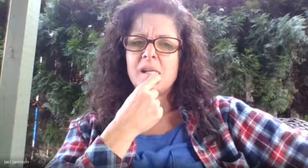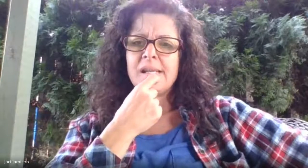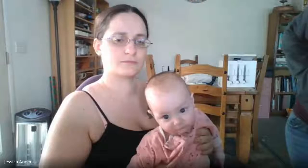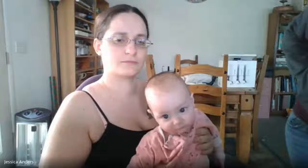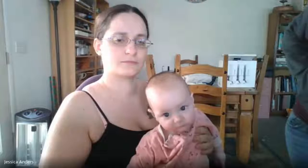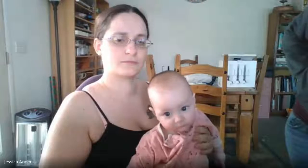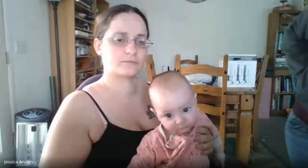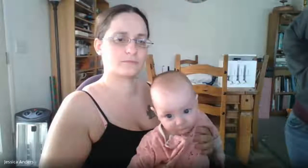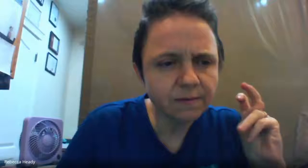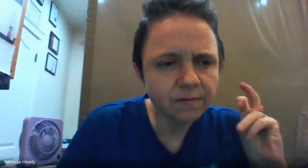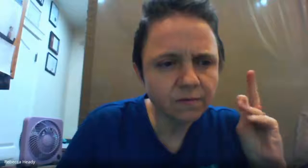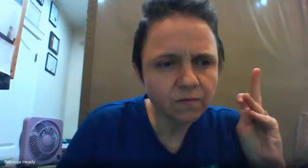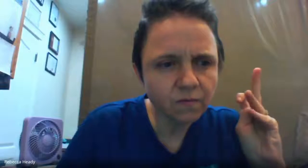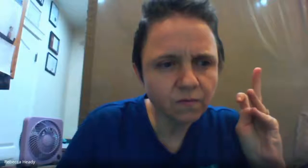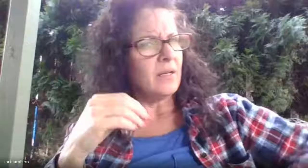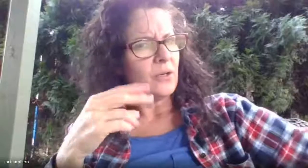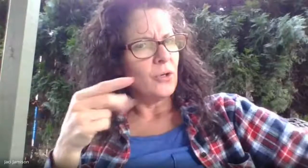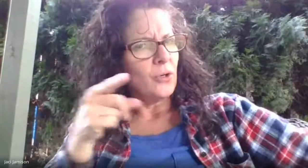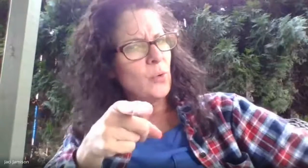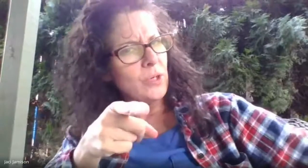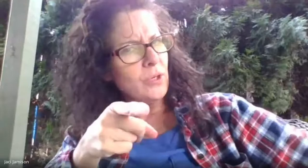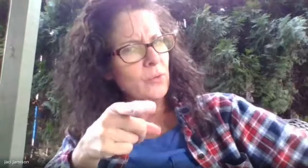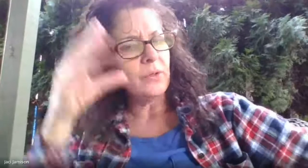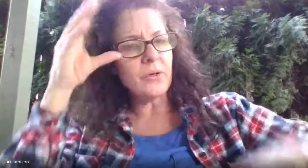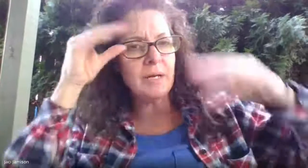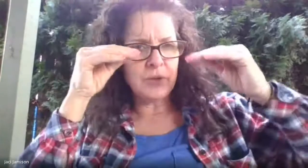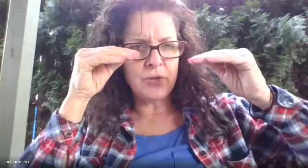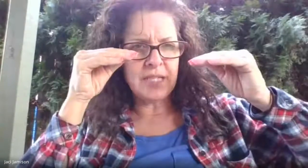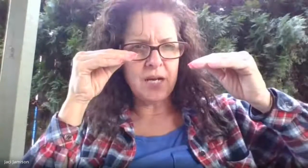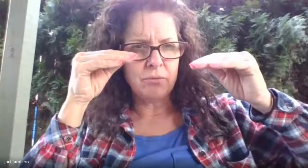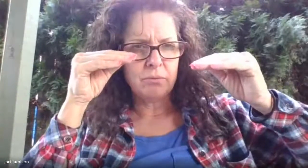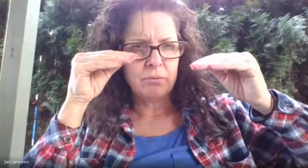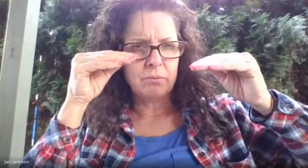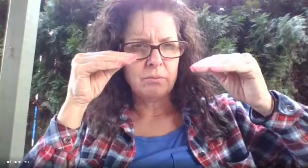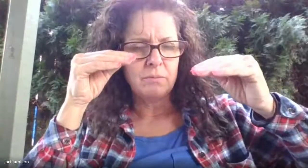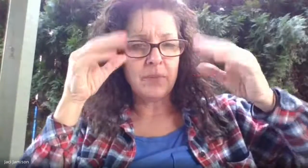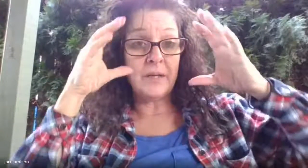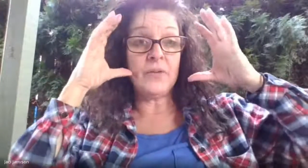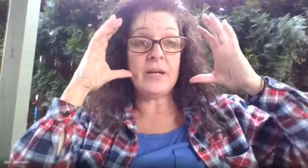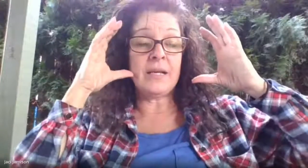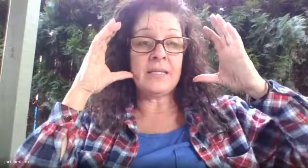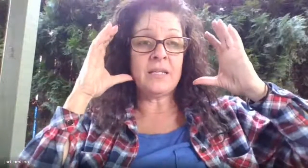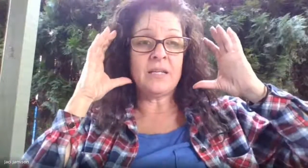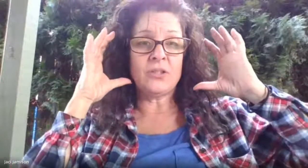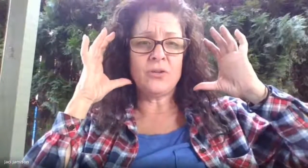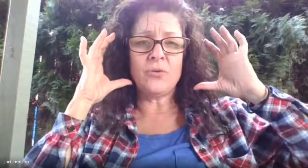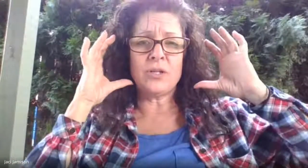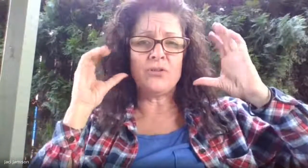what do you mean? Like if you're asking, who are you? Your eyebrows go down. But if you're asking a yes or no question, your eyebrows go up